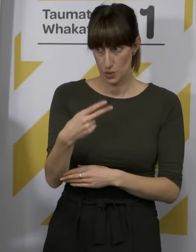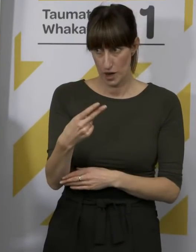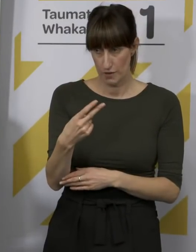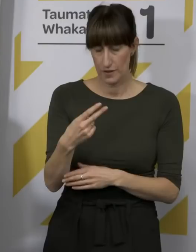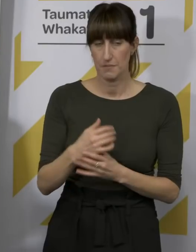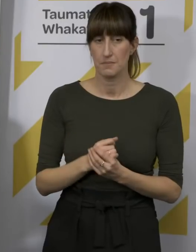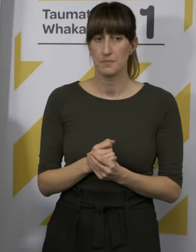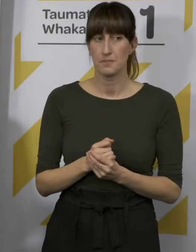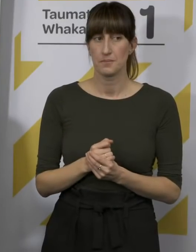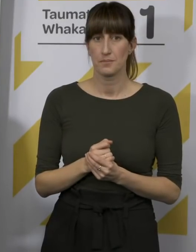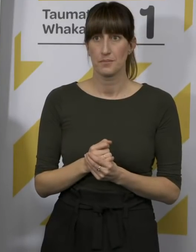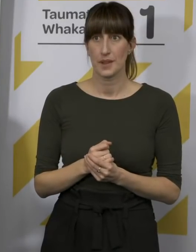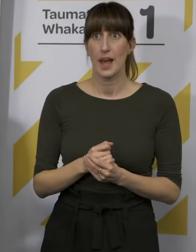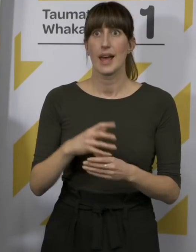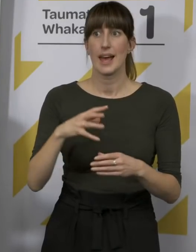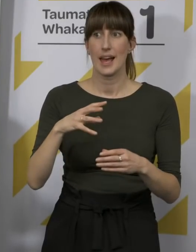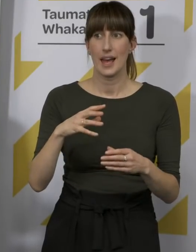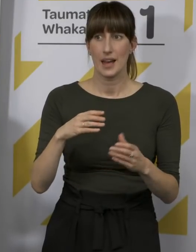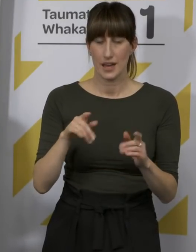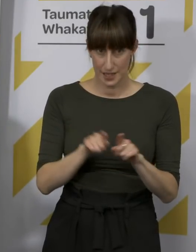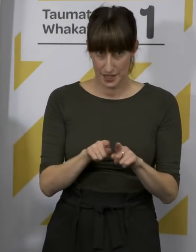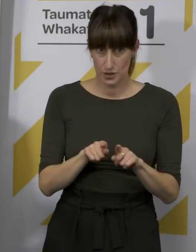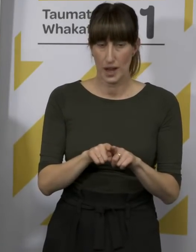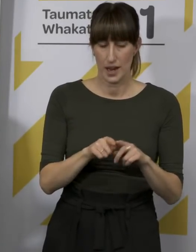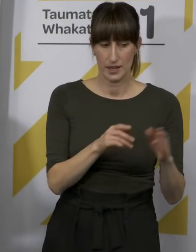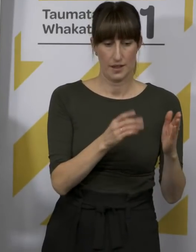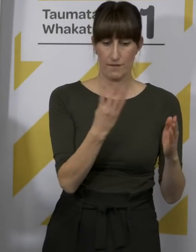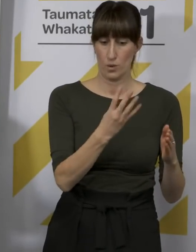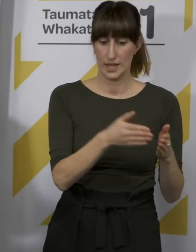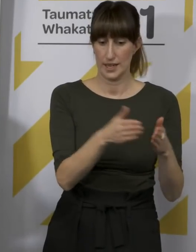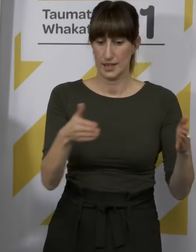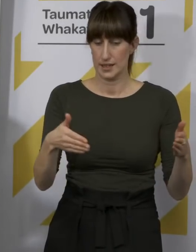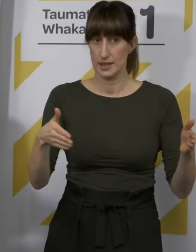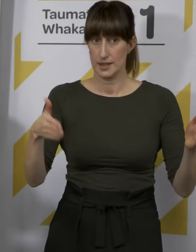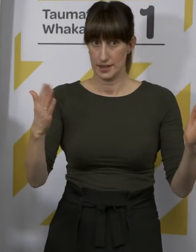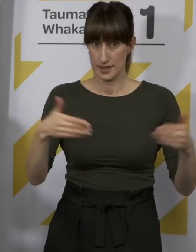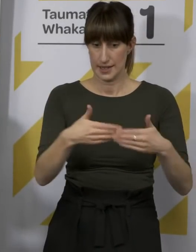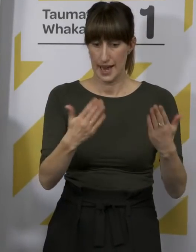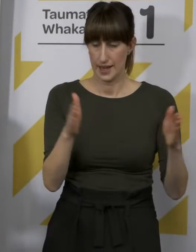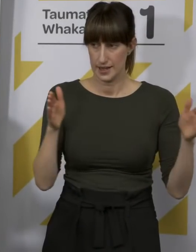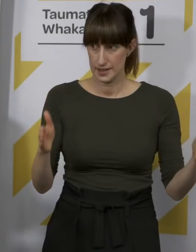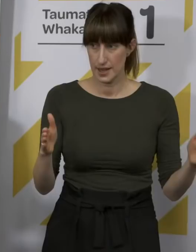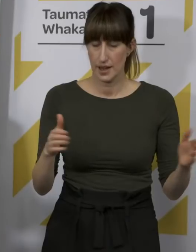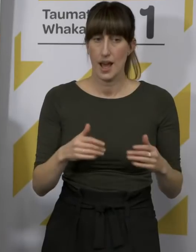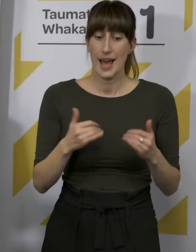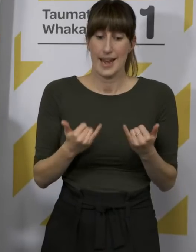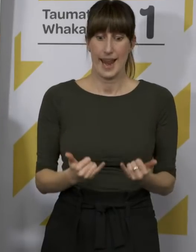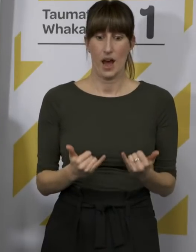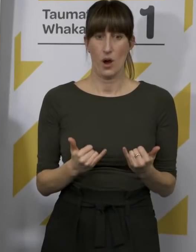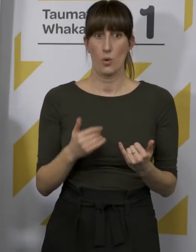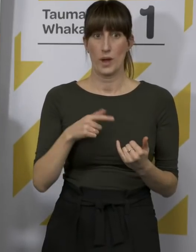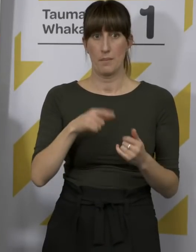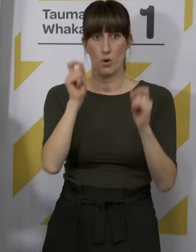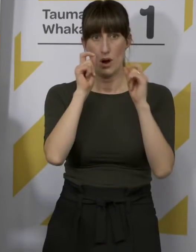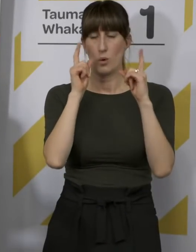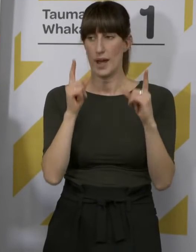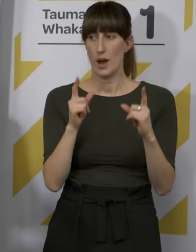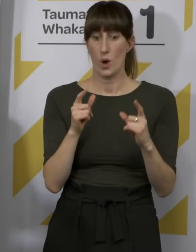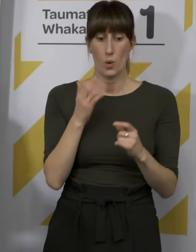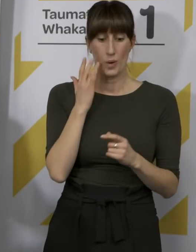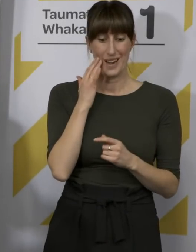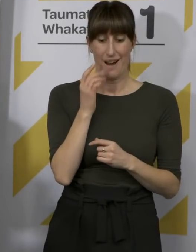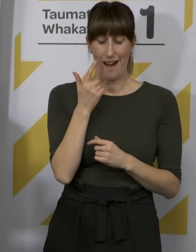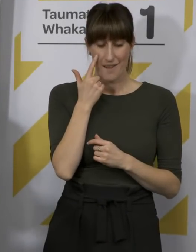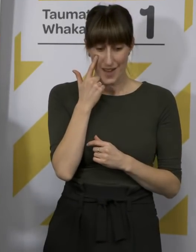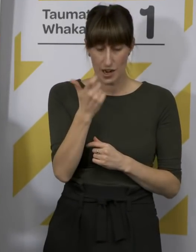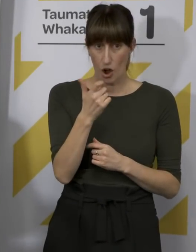addition to the 14 days. Yes, it has absolutely sharpened our focus, and I said that last week, and that's why as soon as I found out on the 16th, I